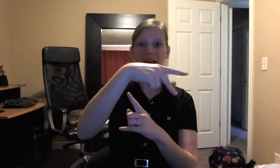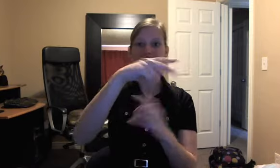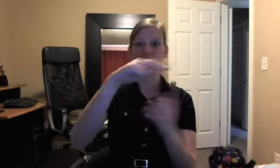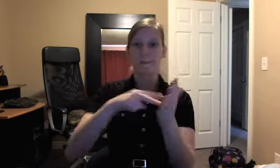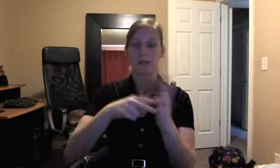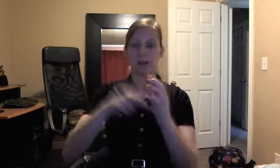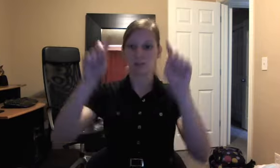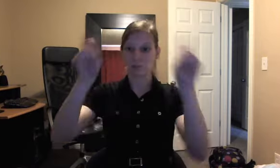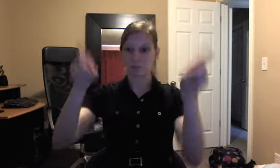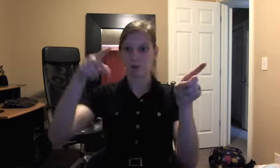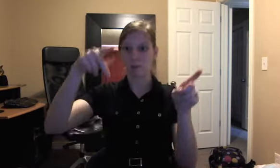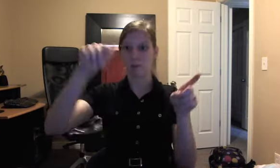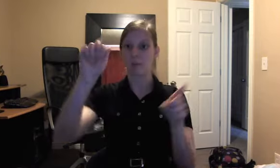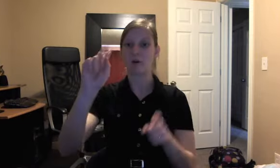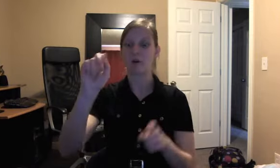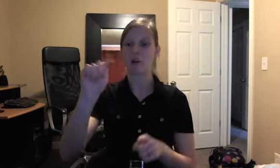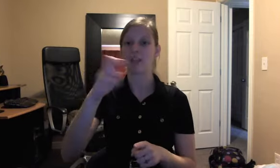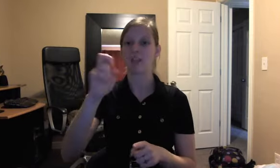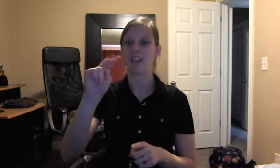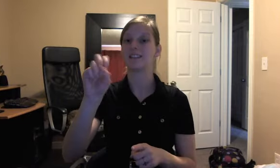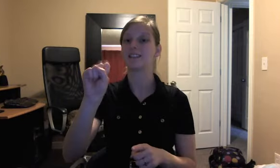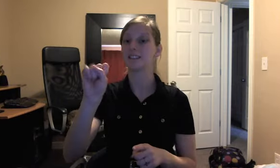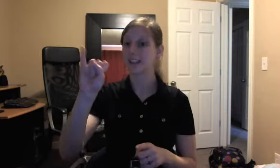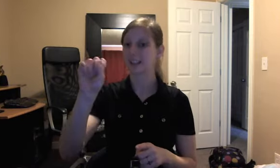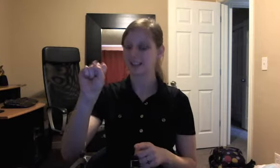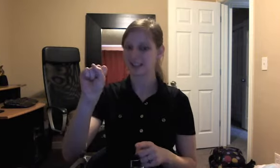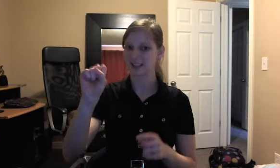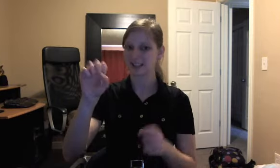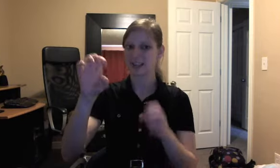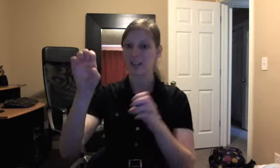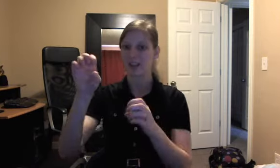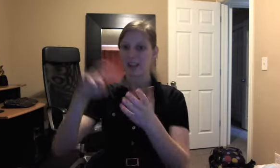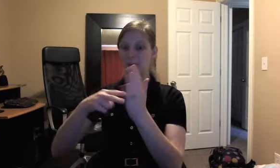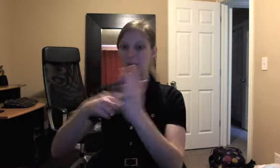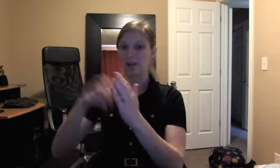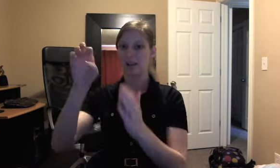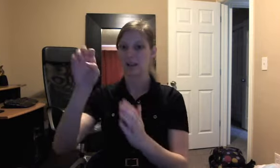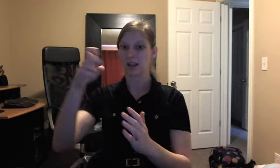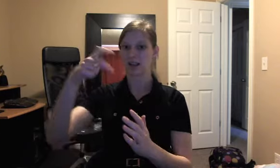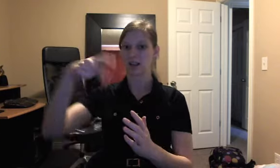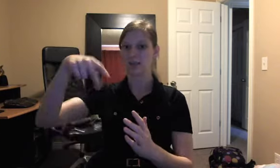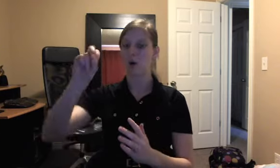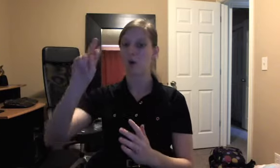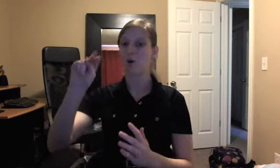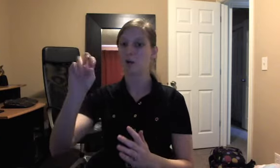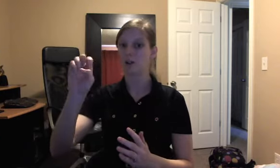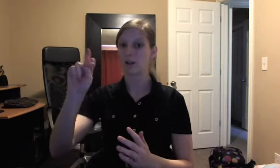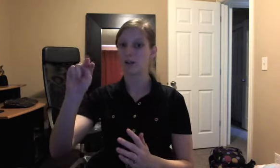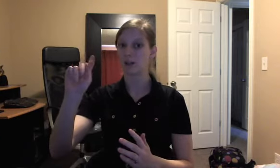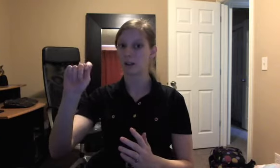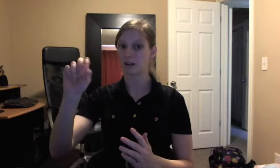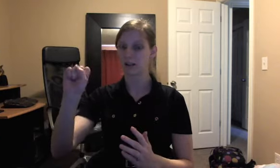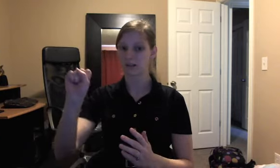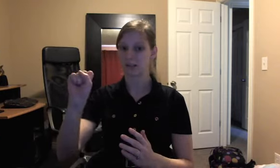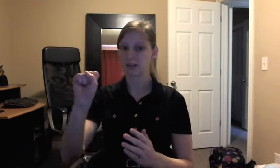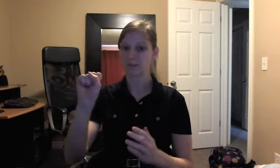gestures, please. The M is for multiplying, and the D is for dividing. The whole thing